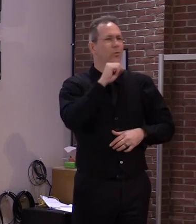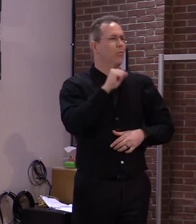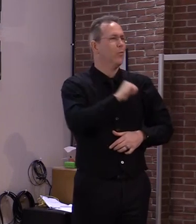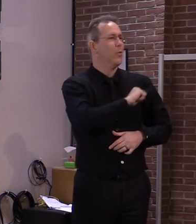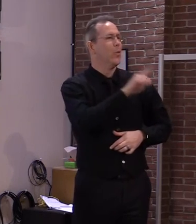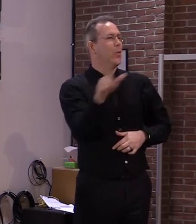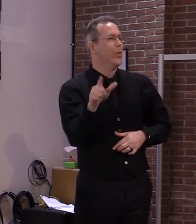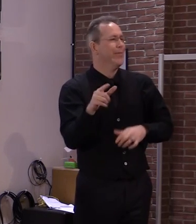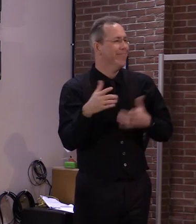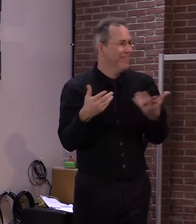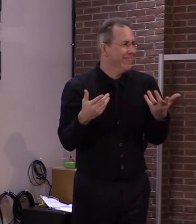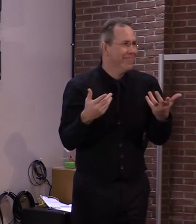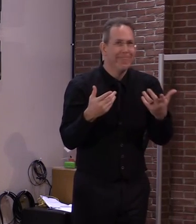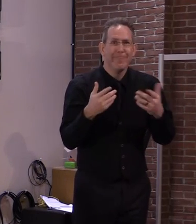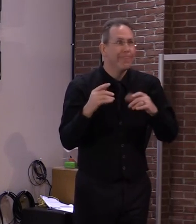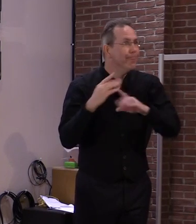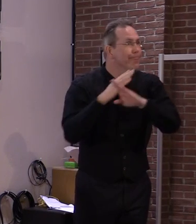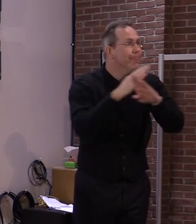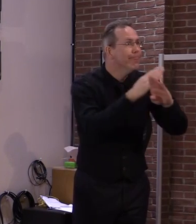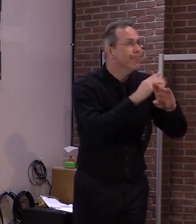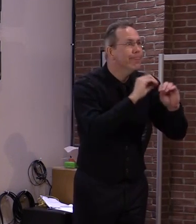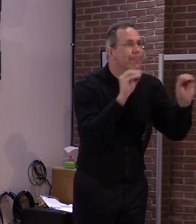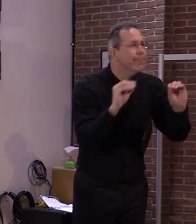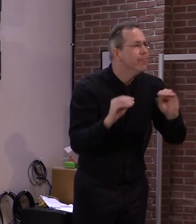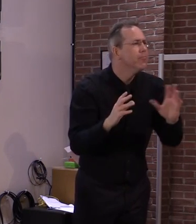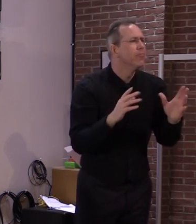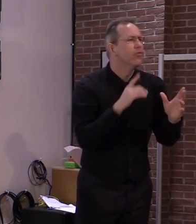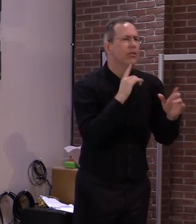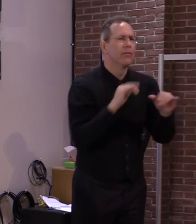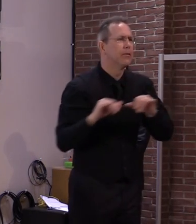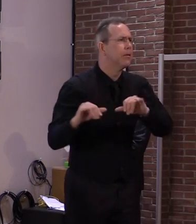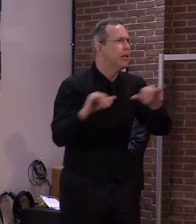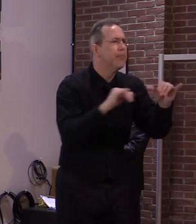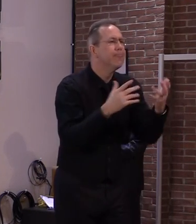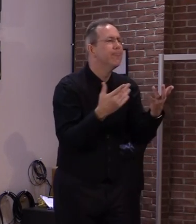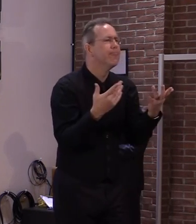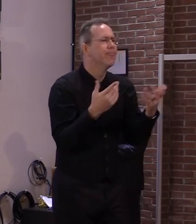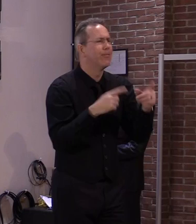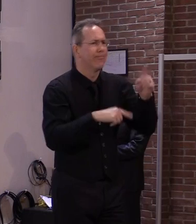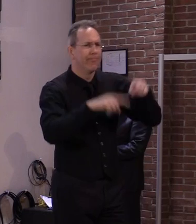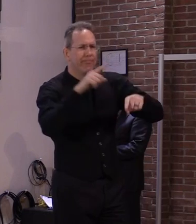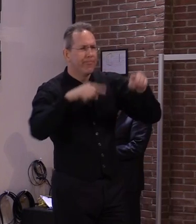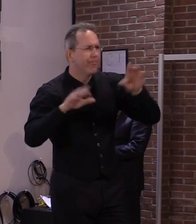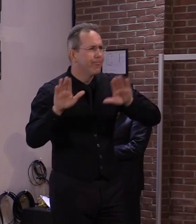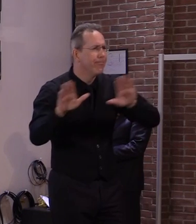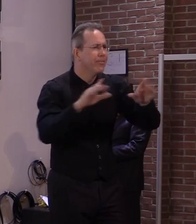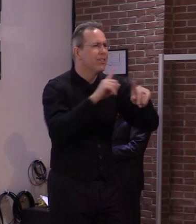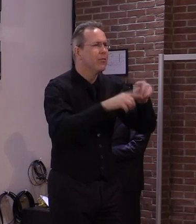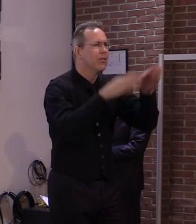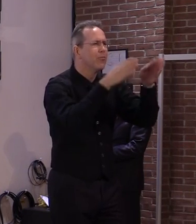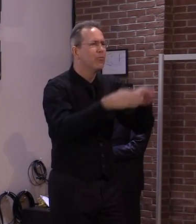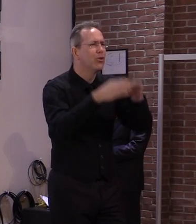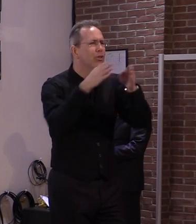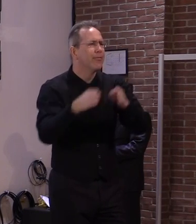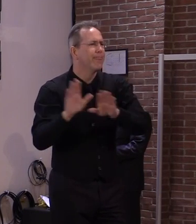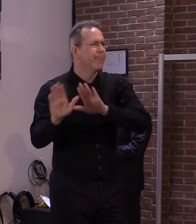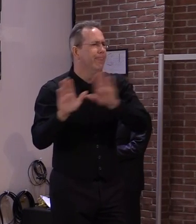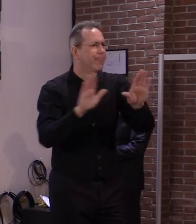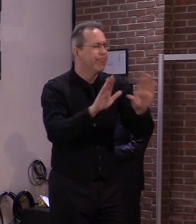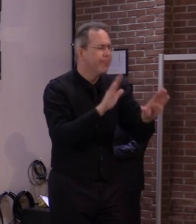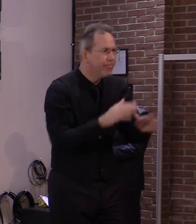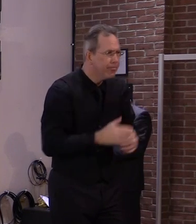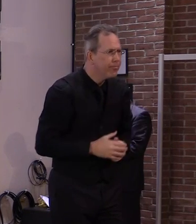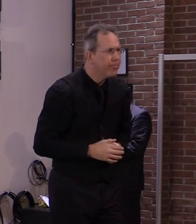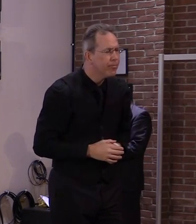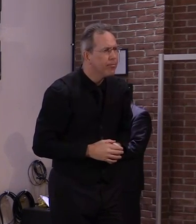academic or social or emotional standpoint. But to point districts firstly into that assessment sort of mode, so